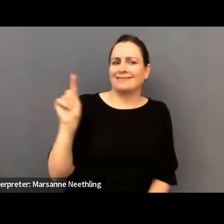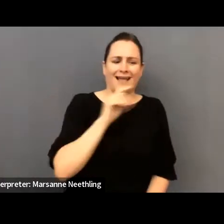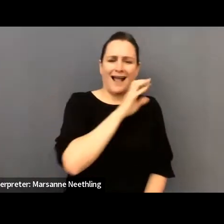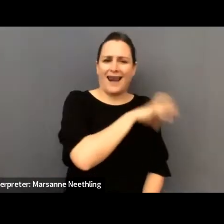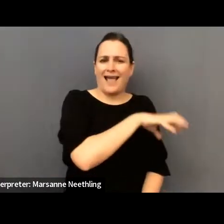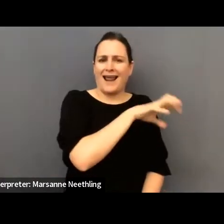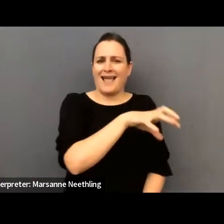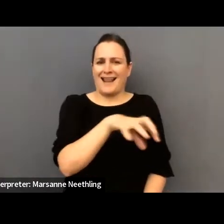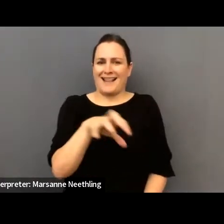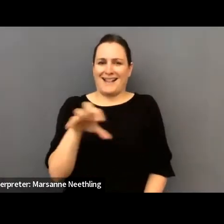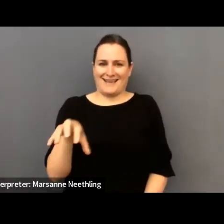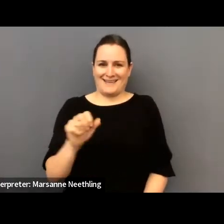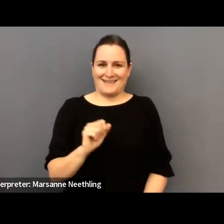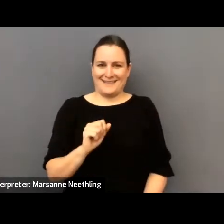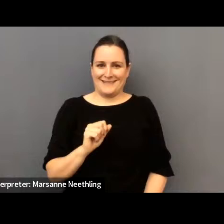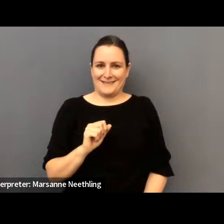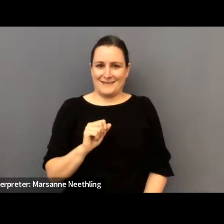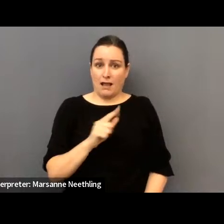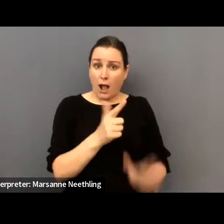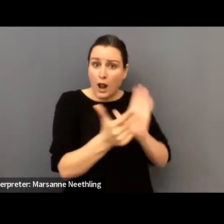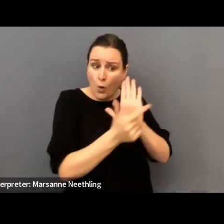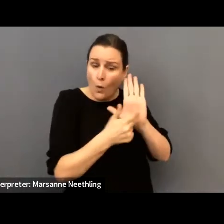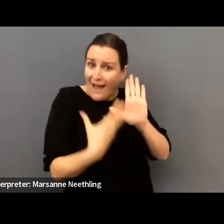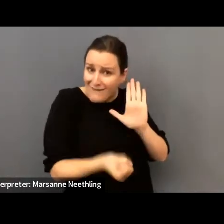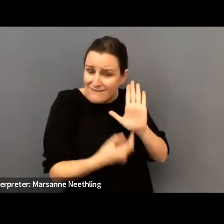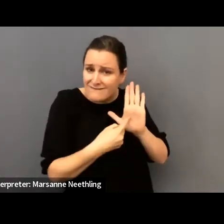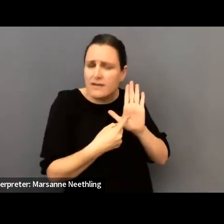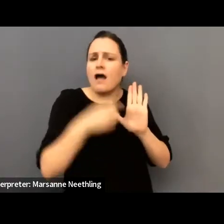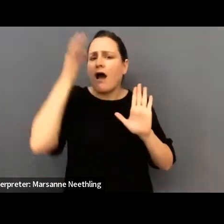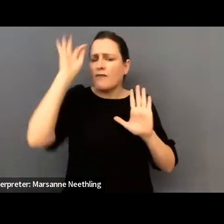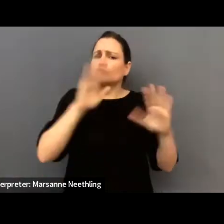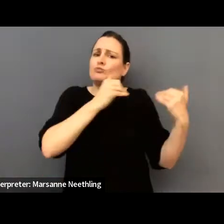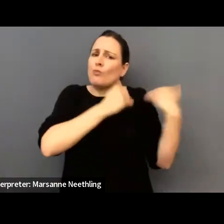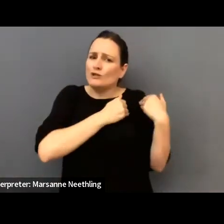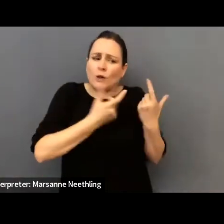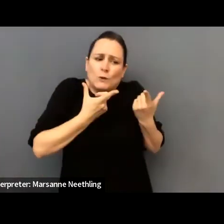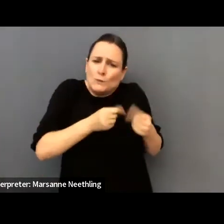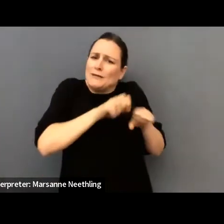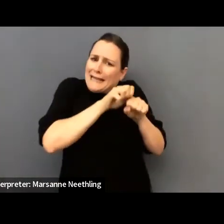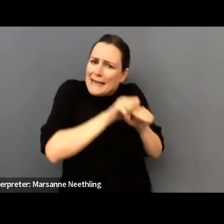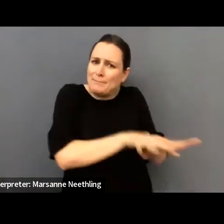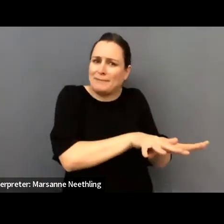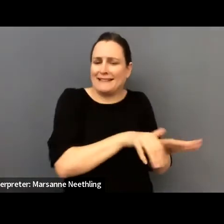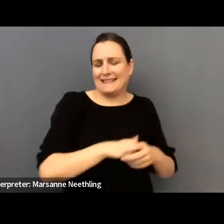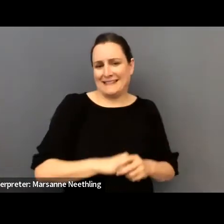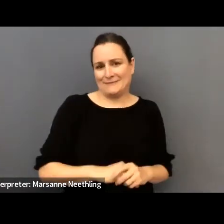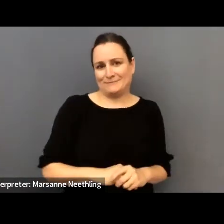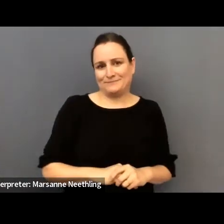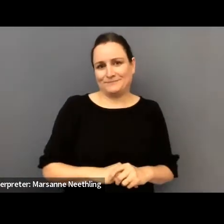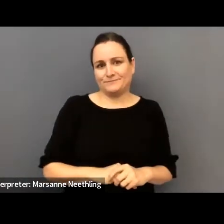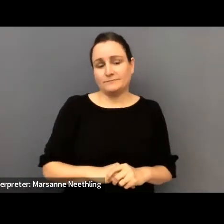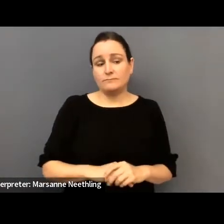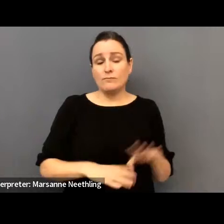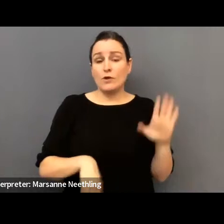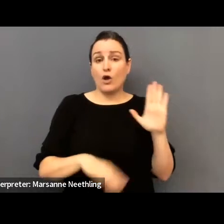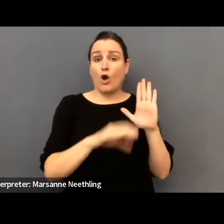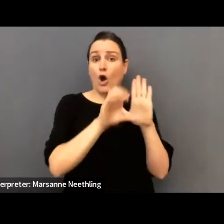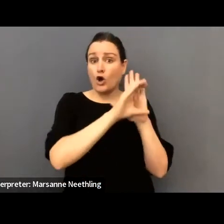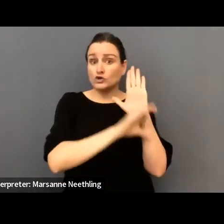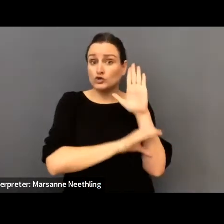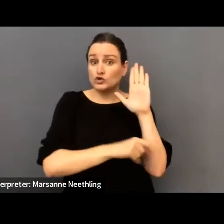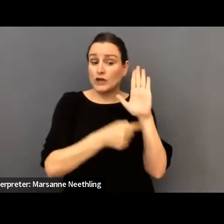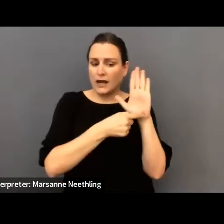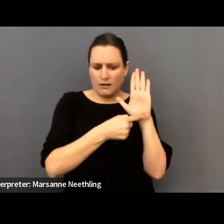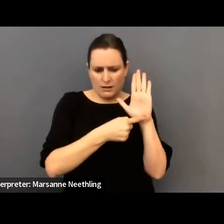real action. And I think in the sector of education, which is in Article 24 of the Constitution, that speaks